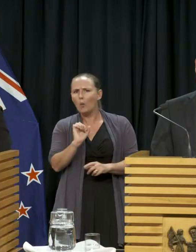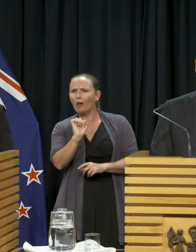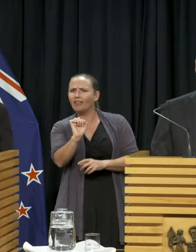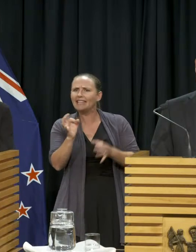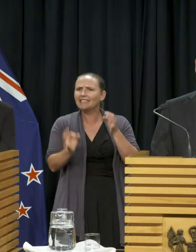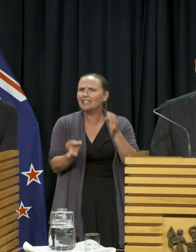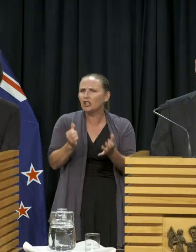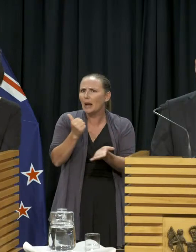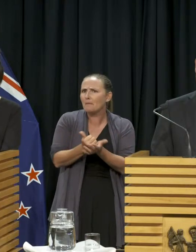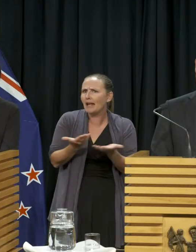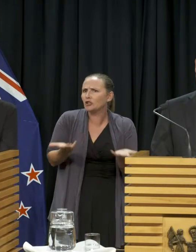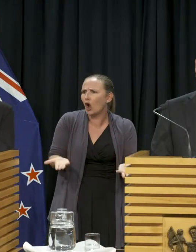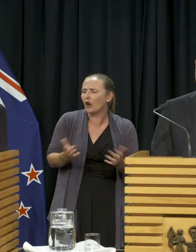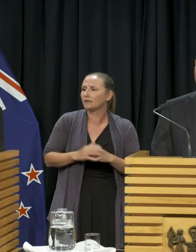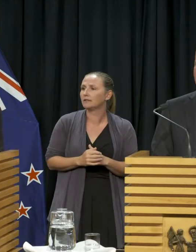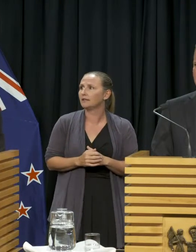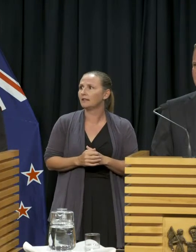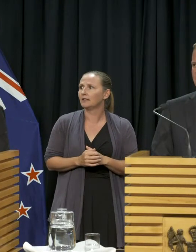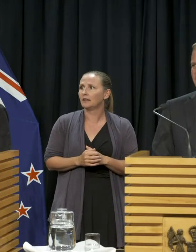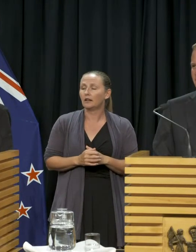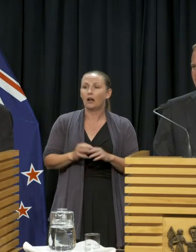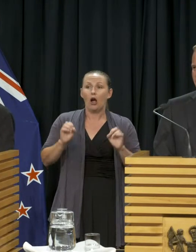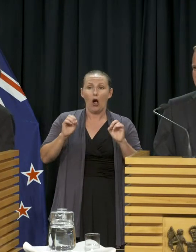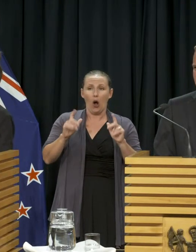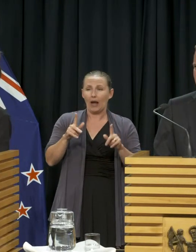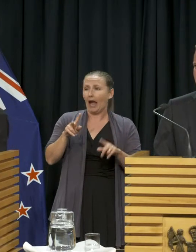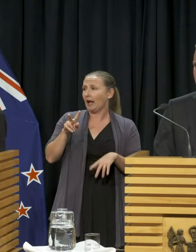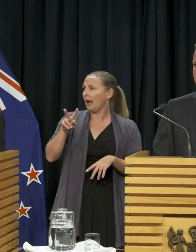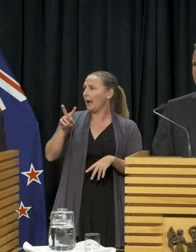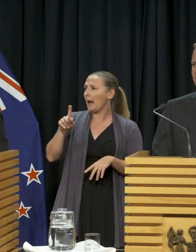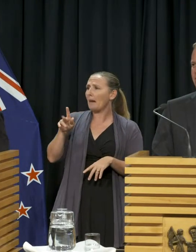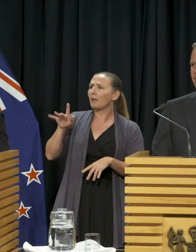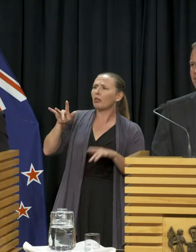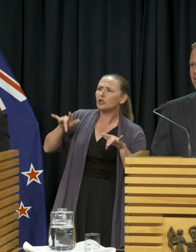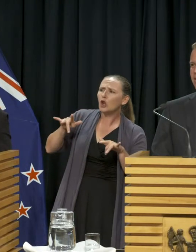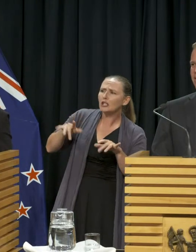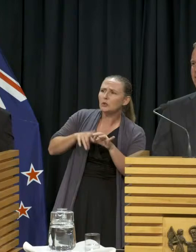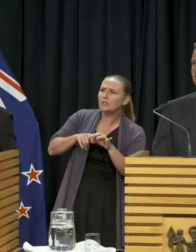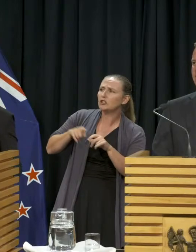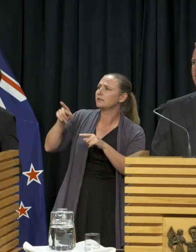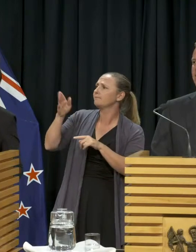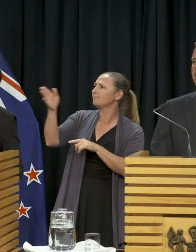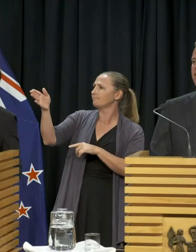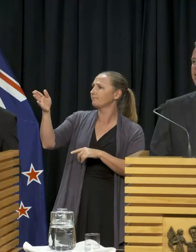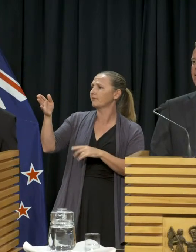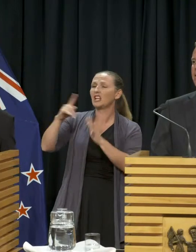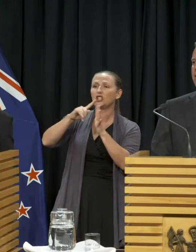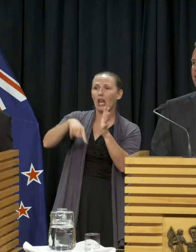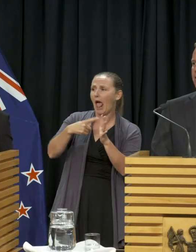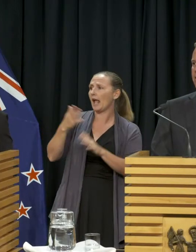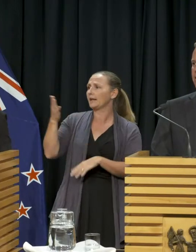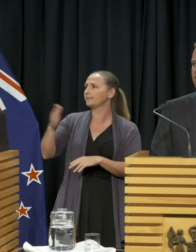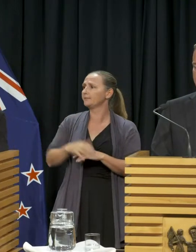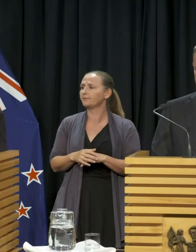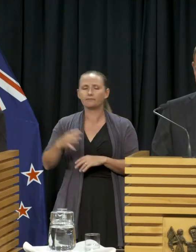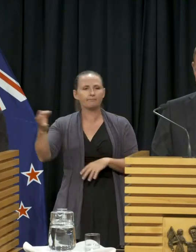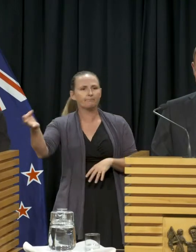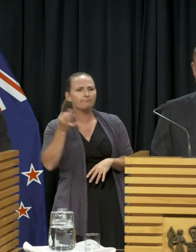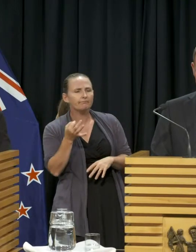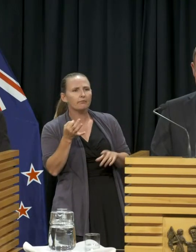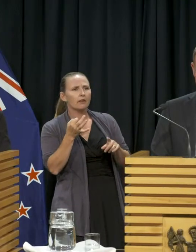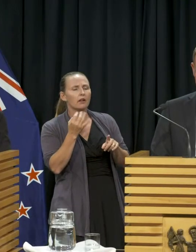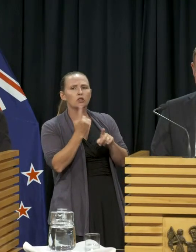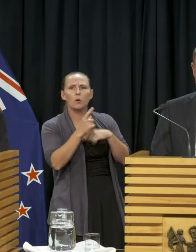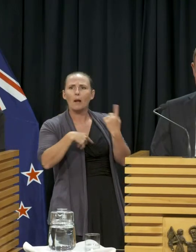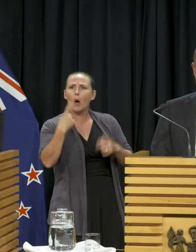appropriate? Okay, I'm going to just narrow down to a couple who have not yet had a question. Janae and then Richard. On electricity, there are